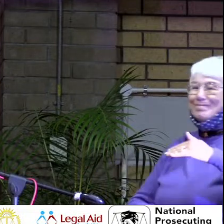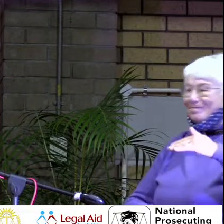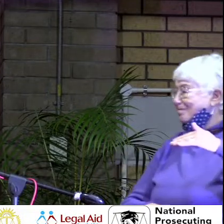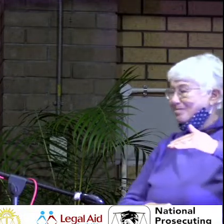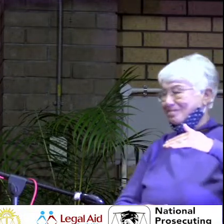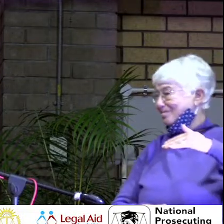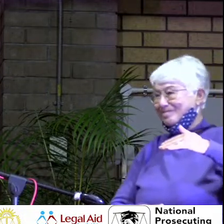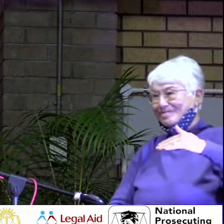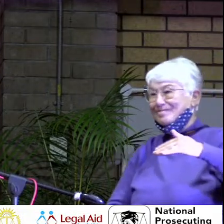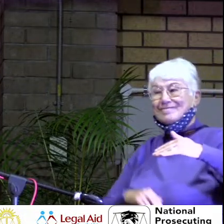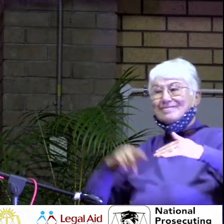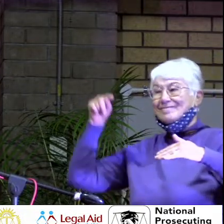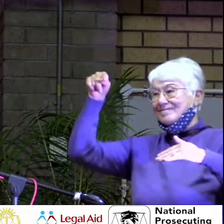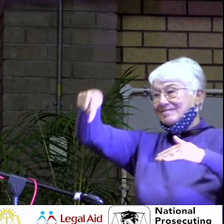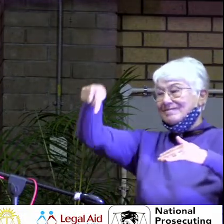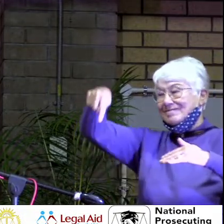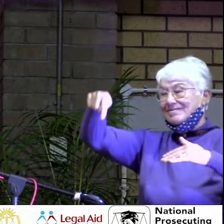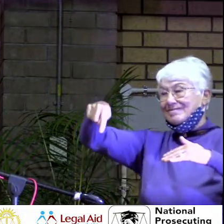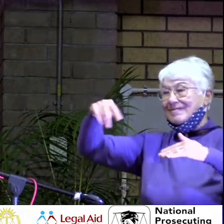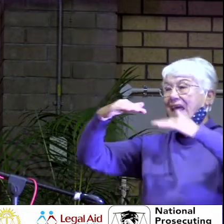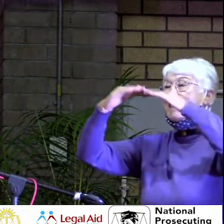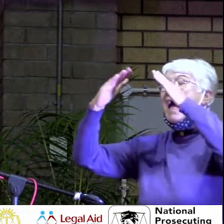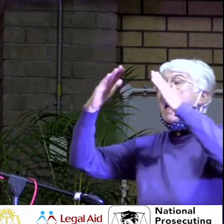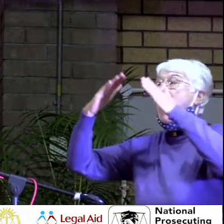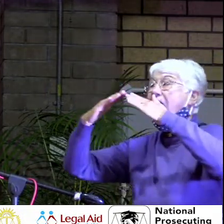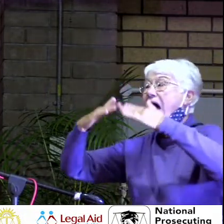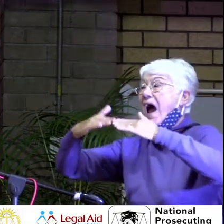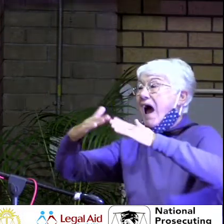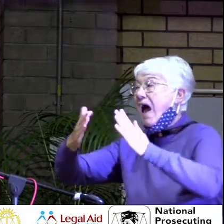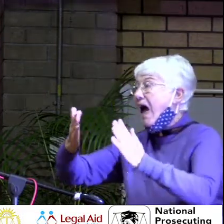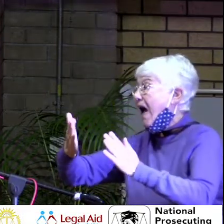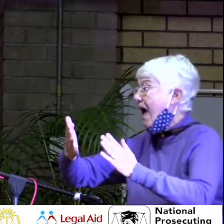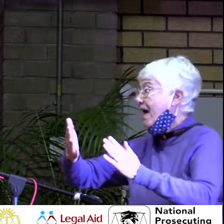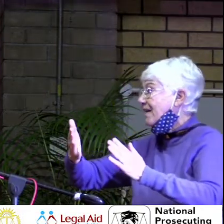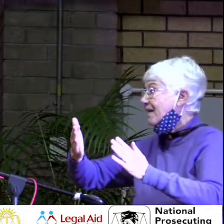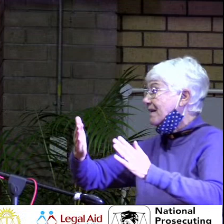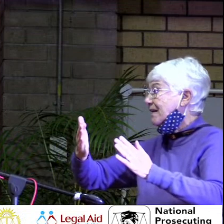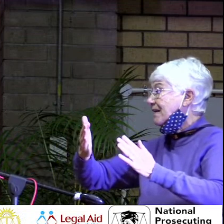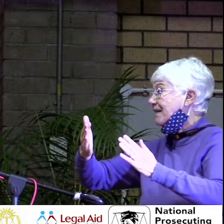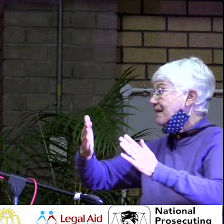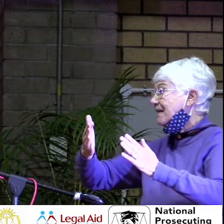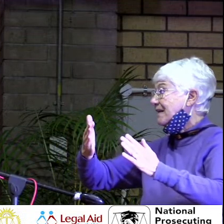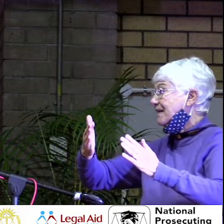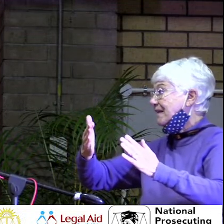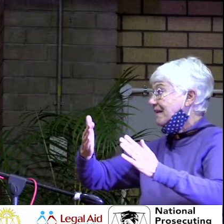But in the house, when the child needs something, the father says, go and ask your mother.